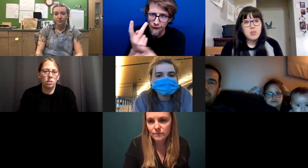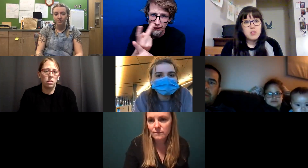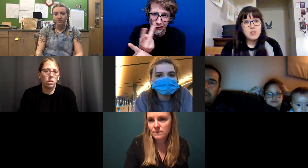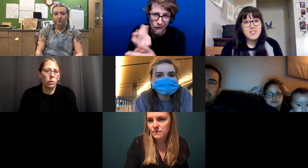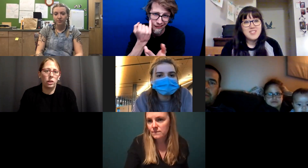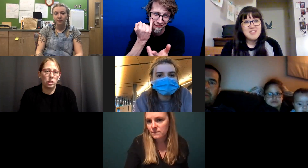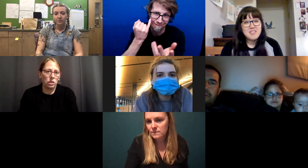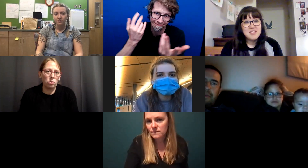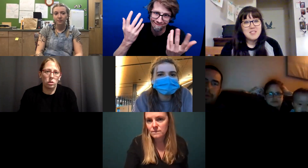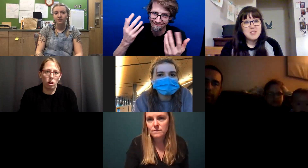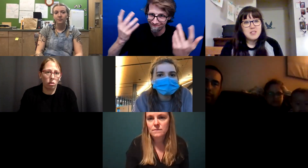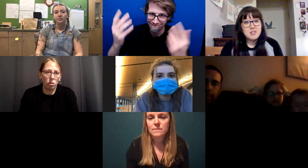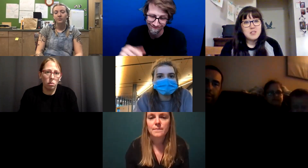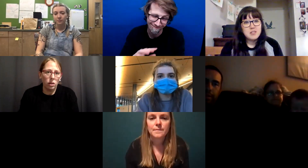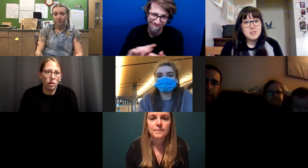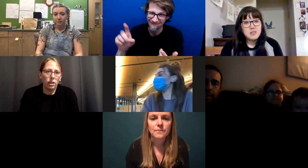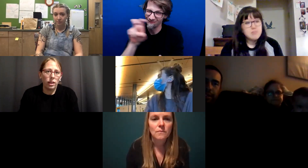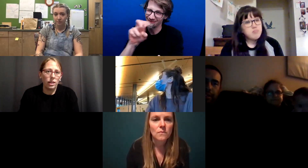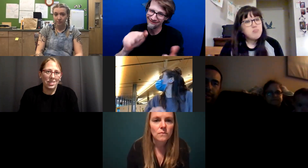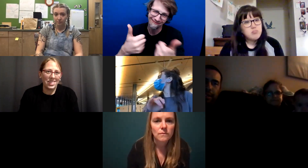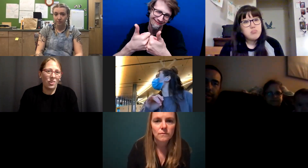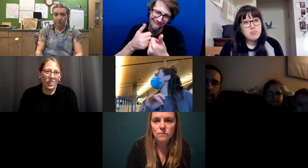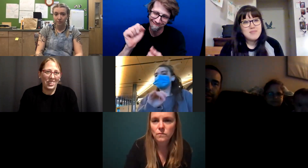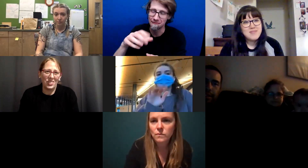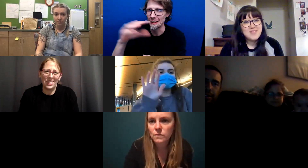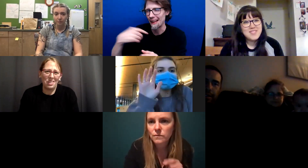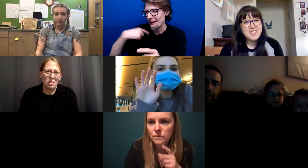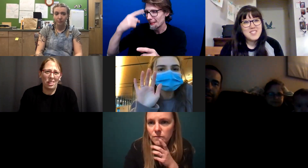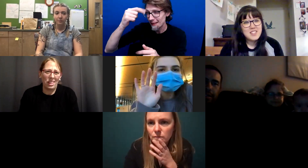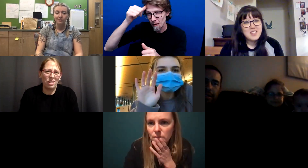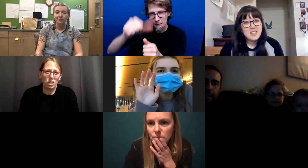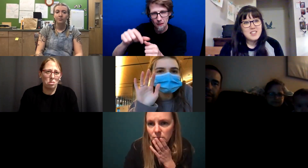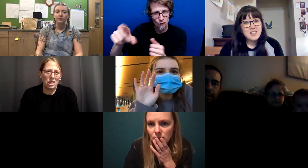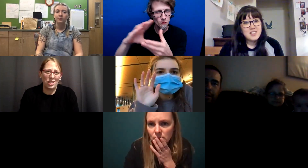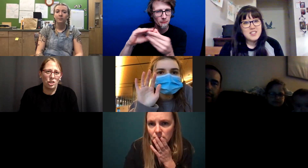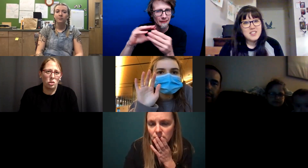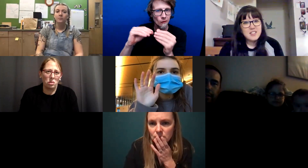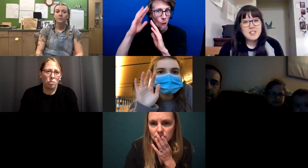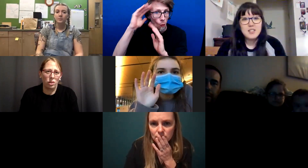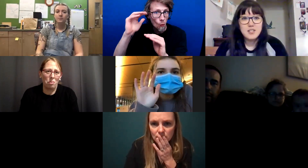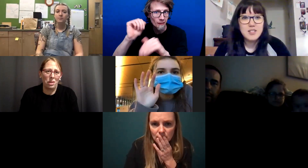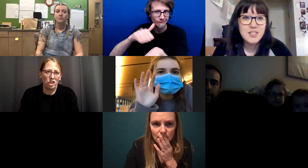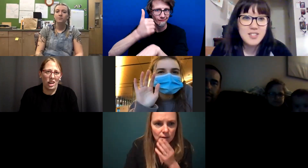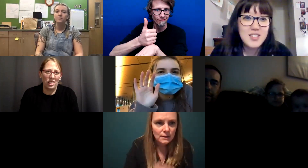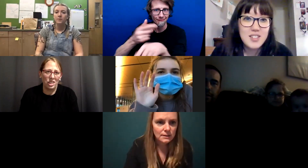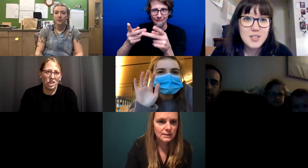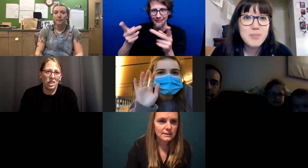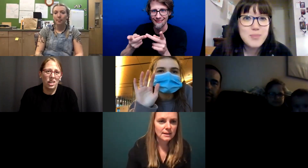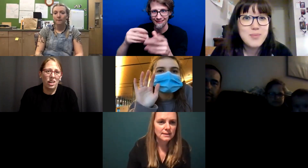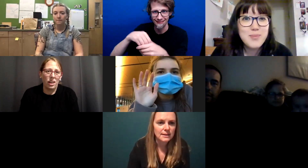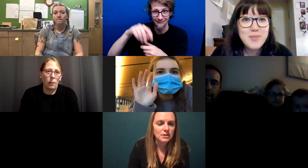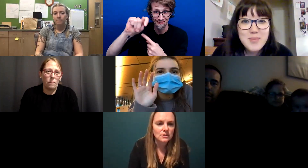So that's something that we could continue to talk through and see what we can do, because I know that transportation issue can really be a